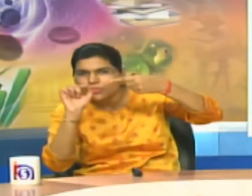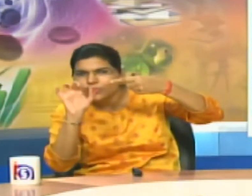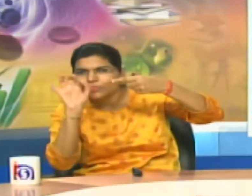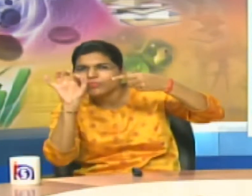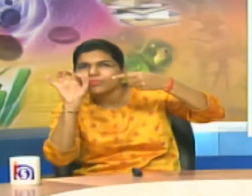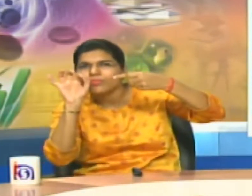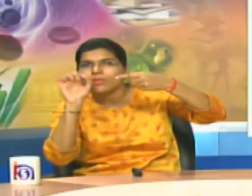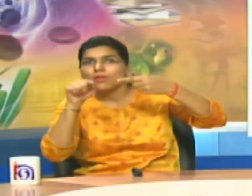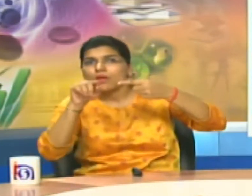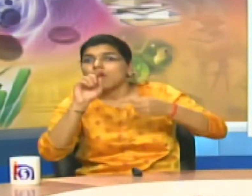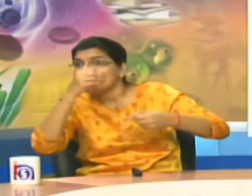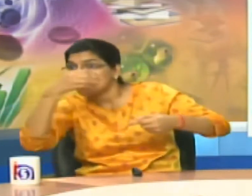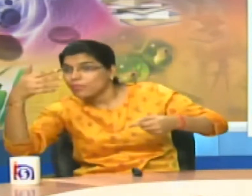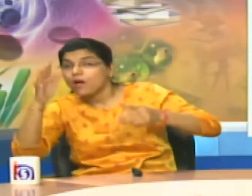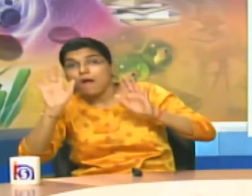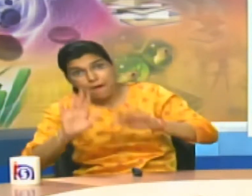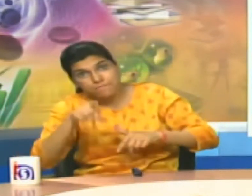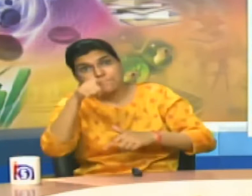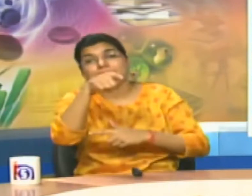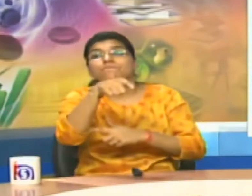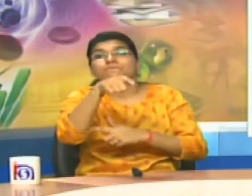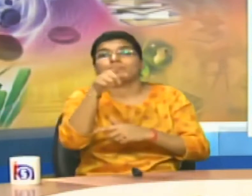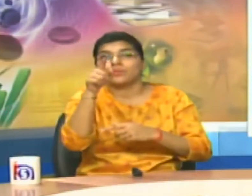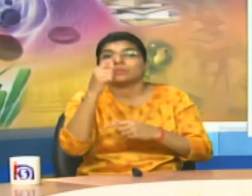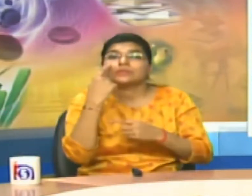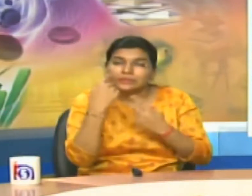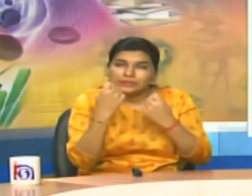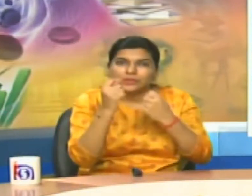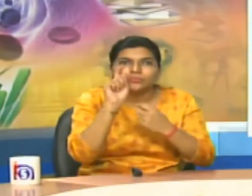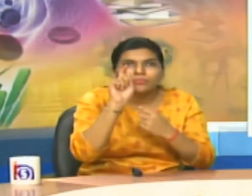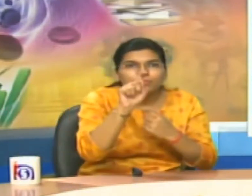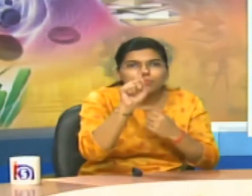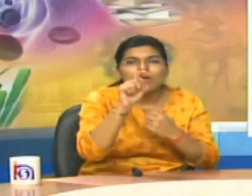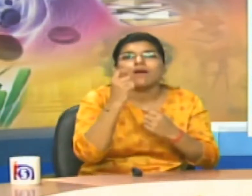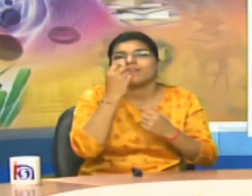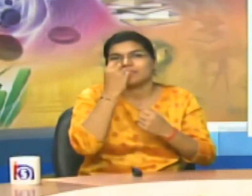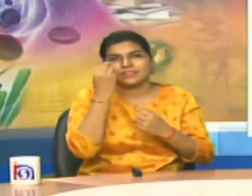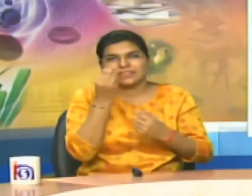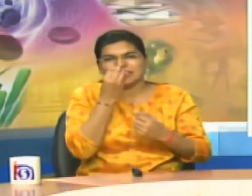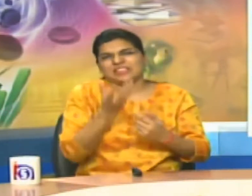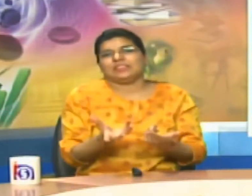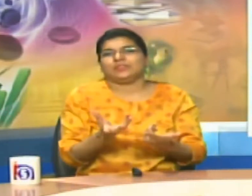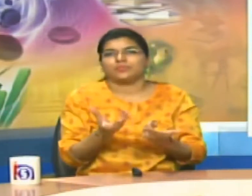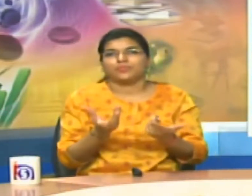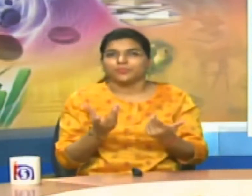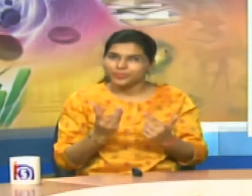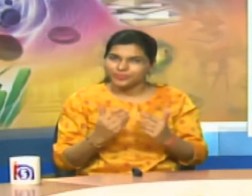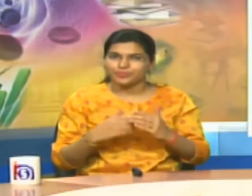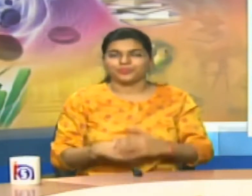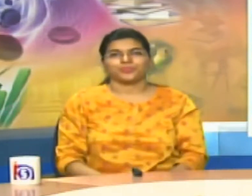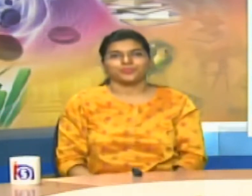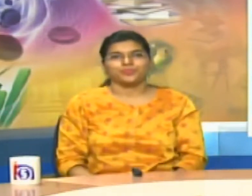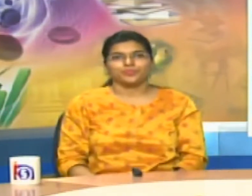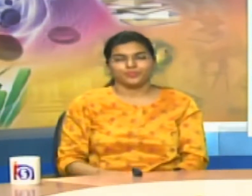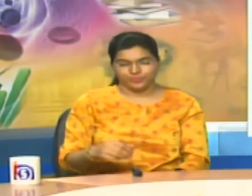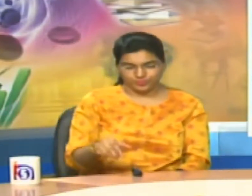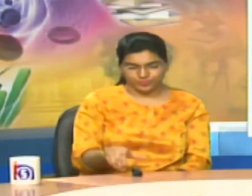such options, when we have to choose, that kind of option availability is also there in this data